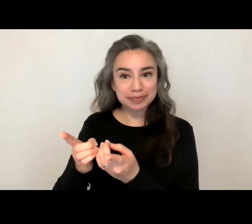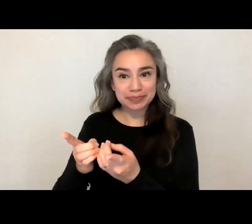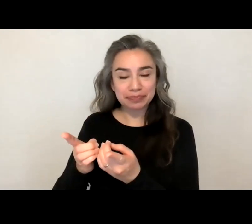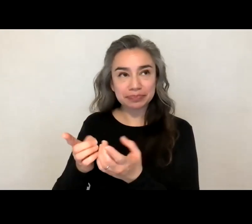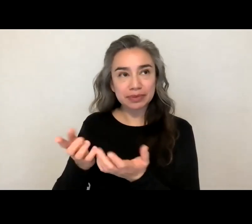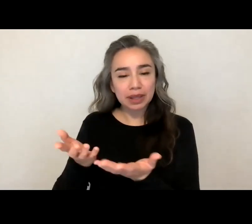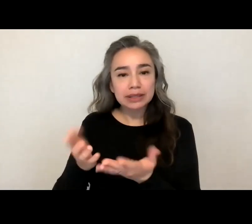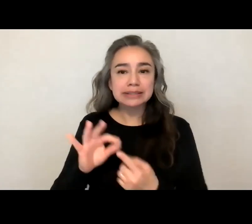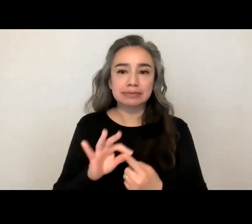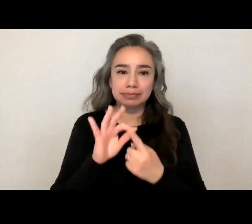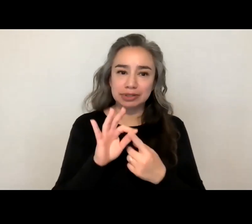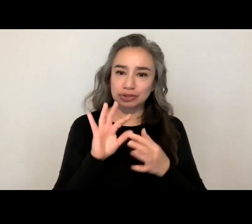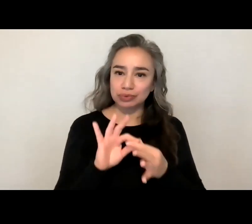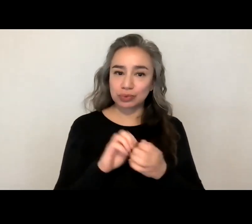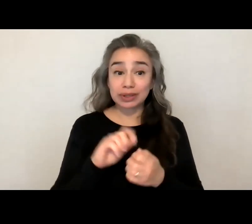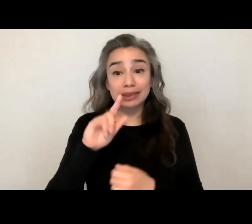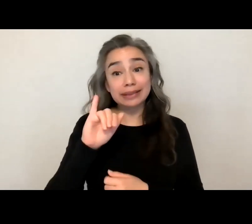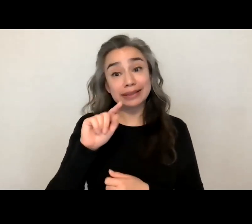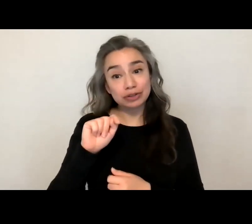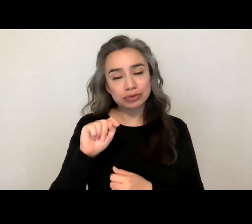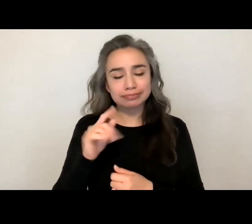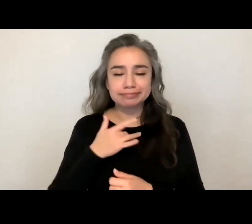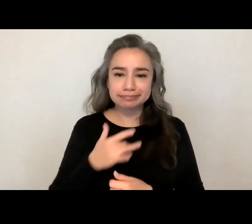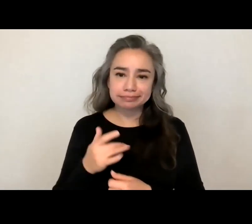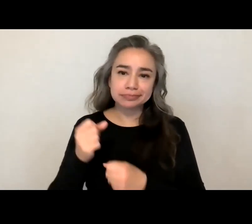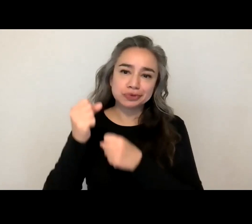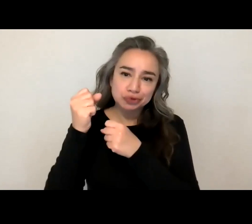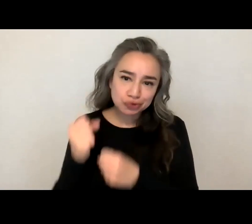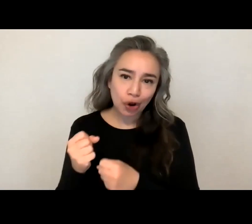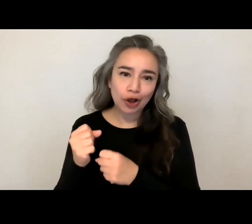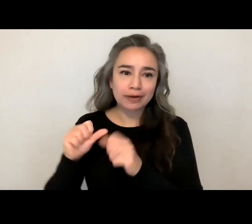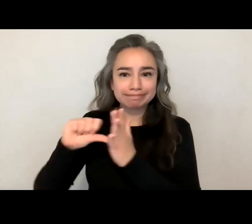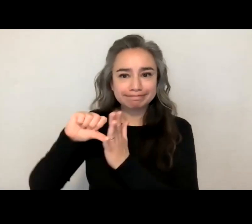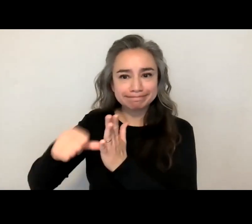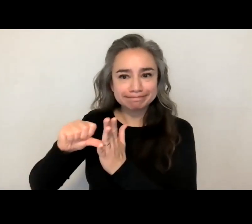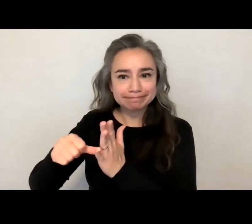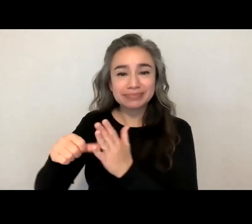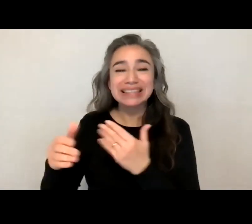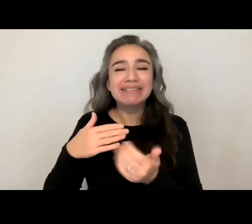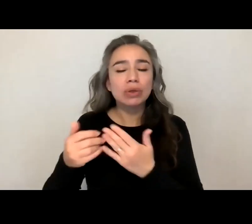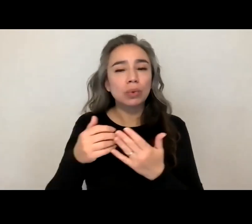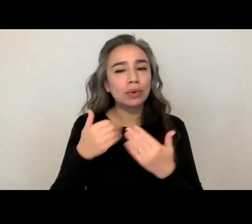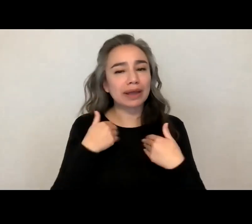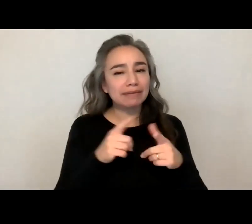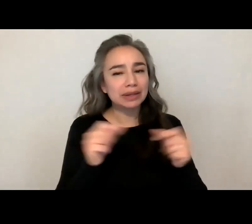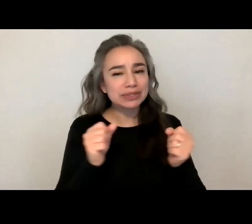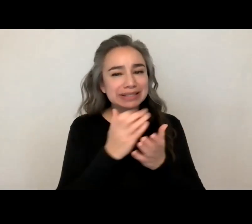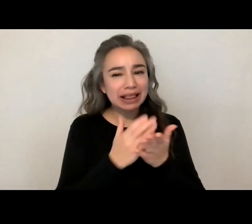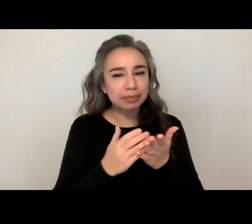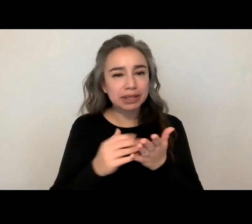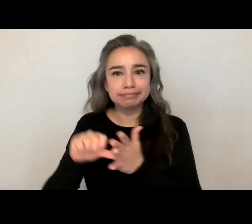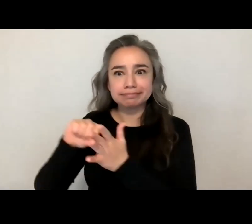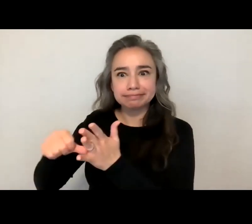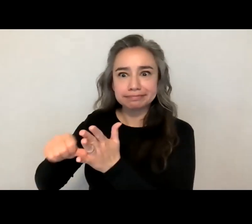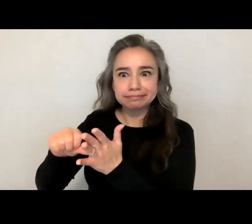with regard to literature, which is usually weighted heavily even in programs where there is a linguistics element. But I think that